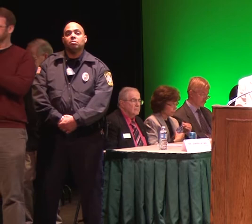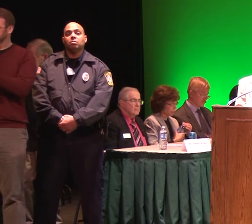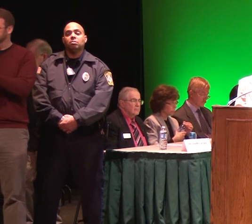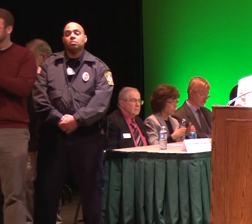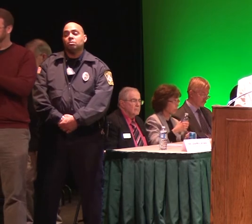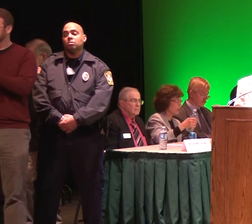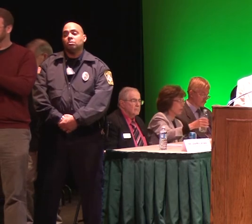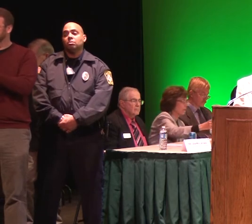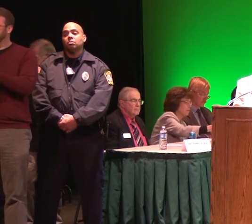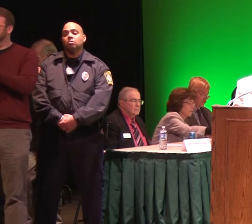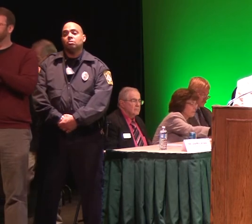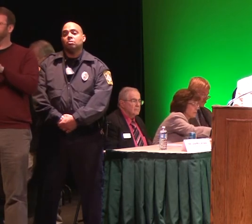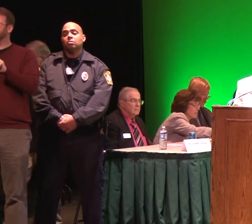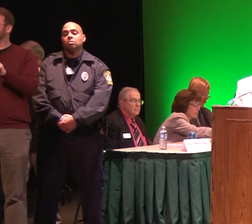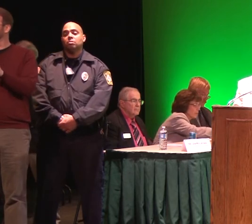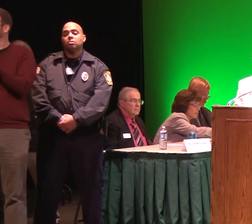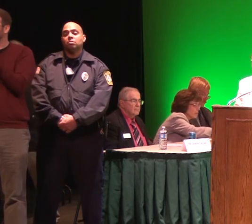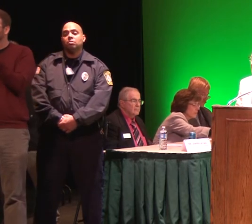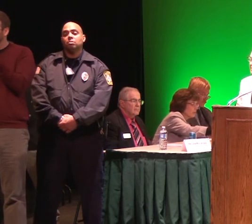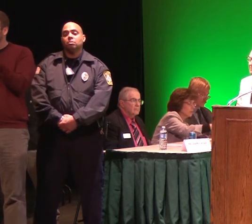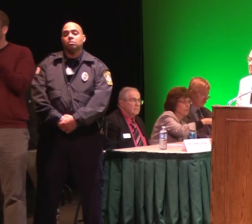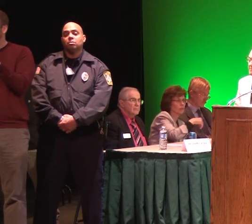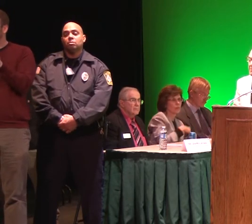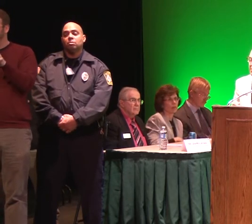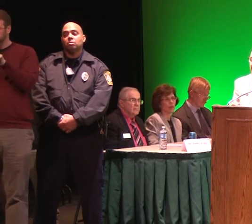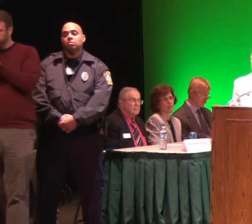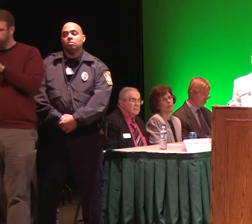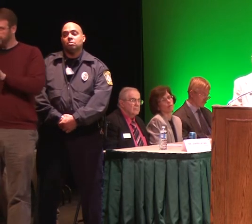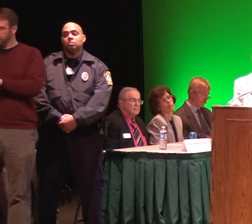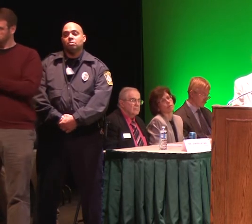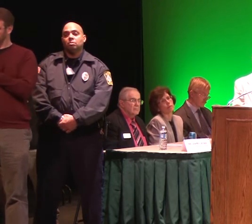the project also has to be a good project.